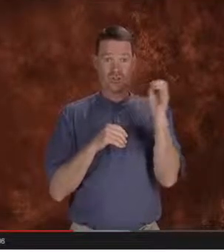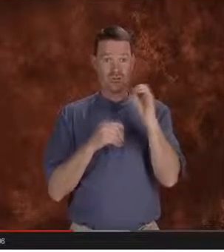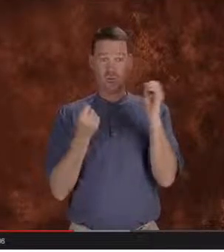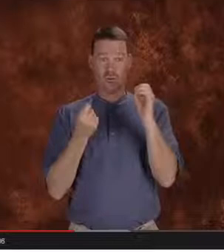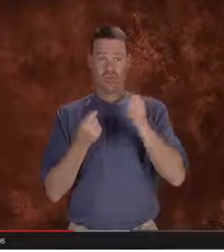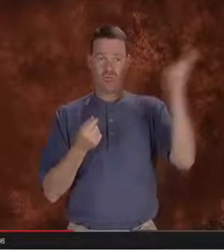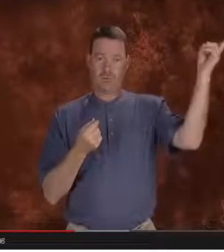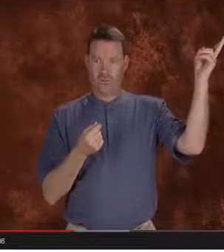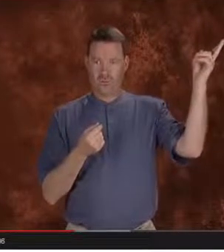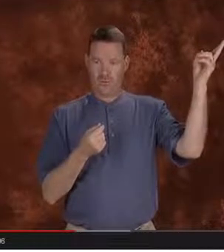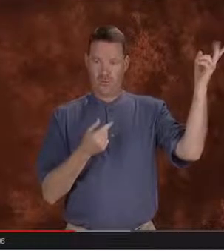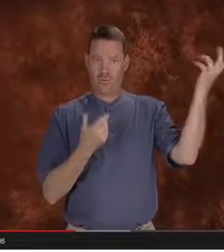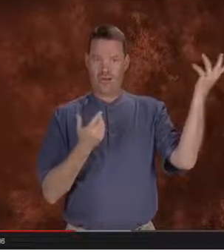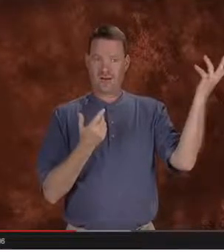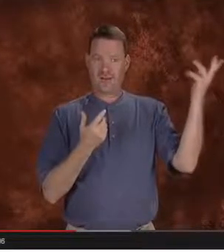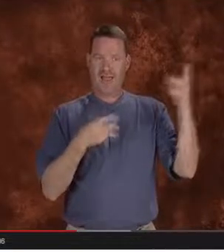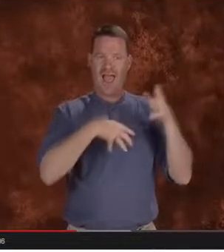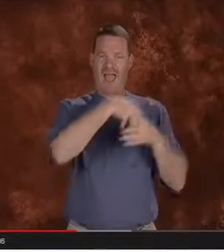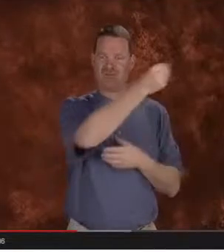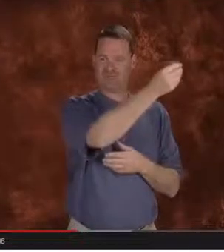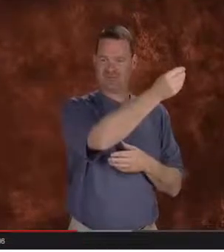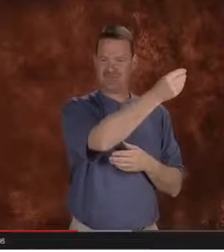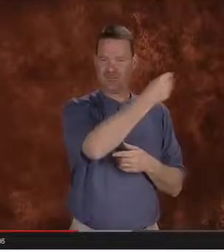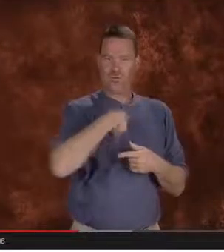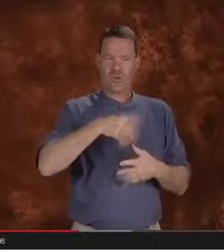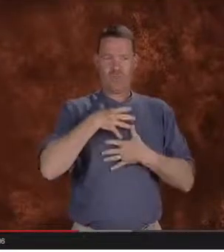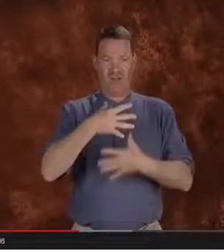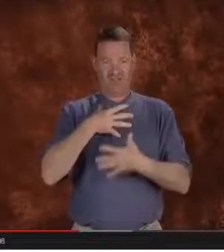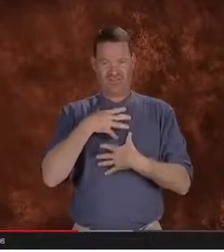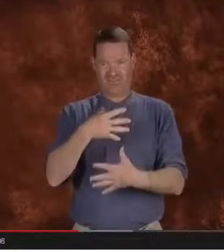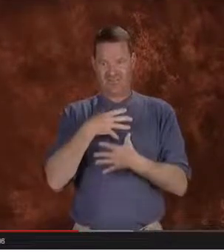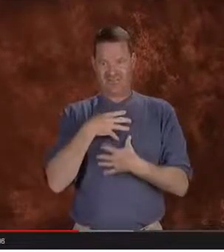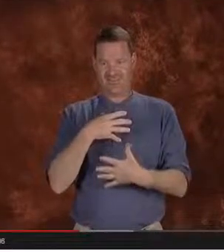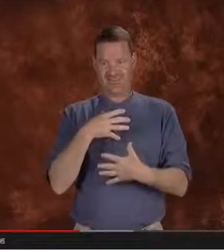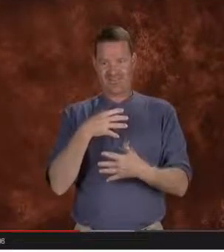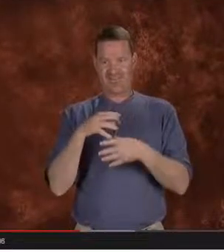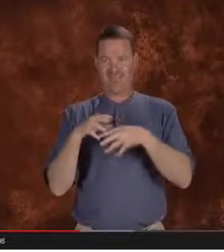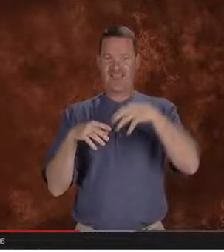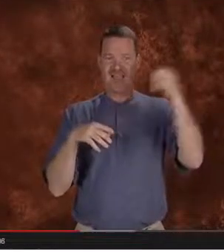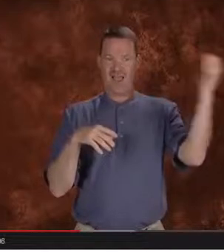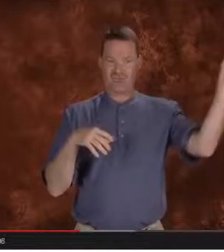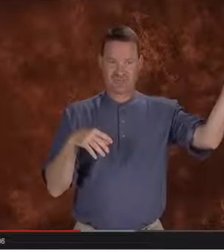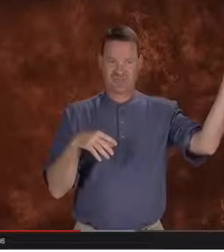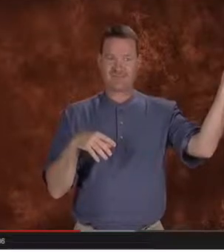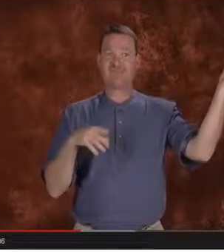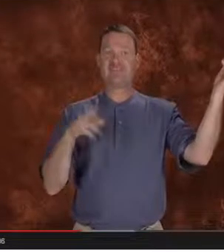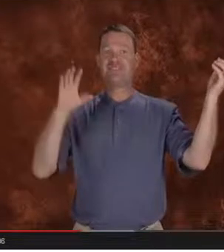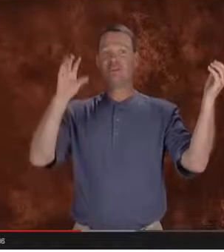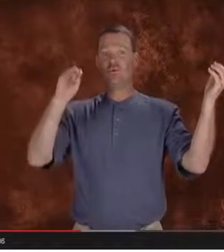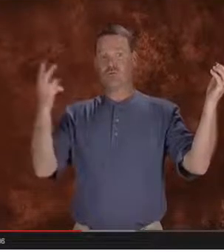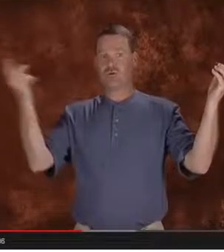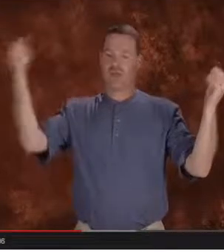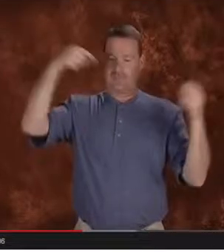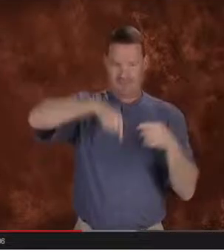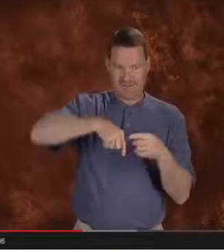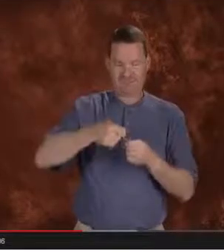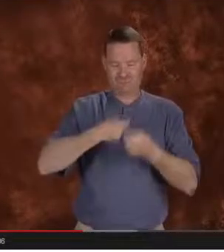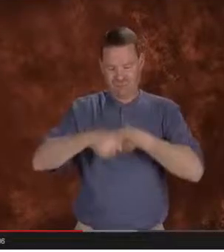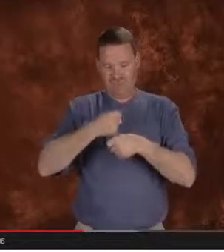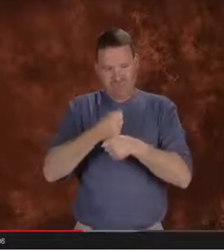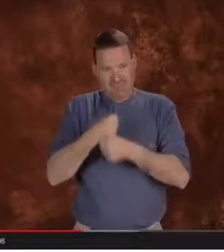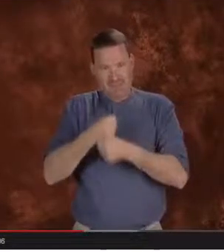And it uses the hydrogen to help produce the food, but the oxygen, it gets rid of it, which is how the